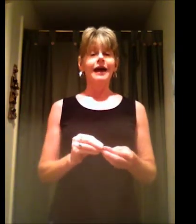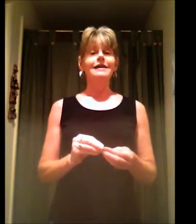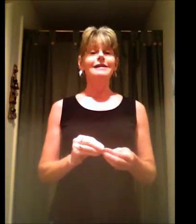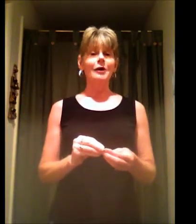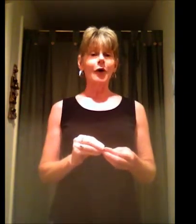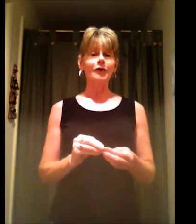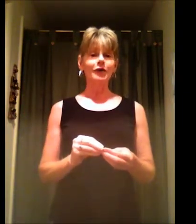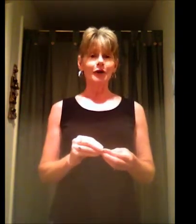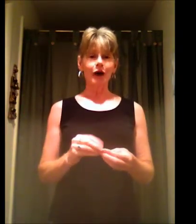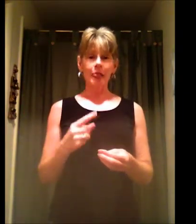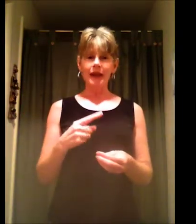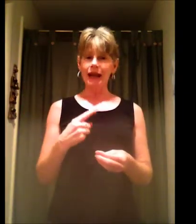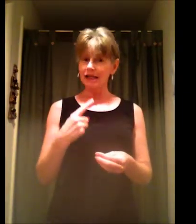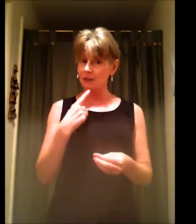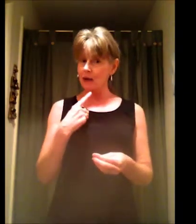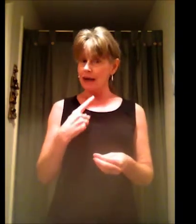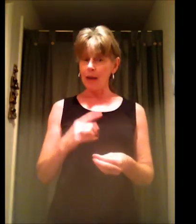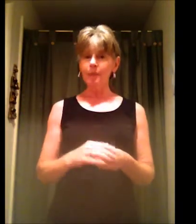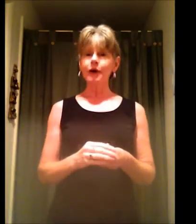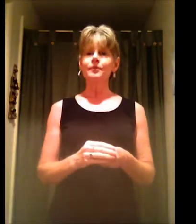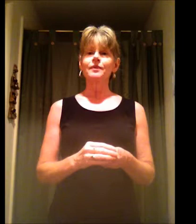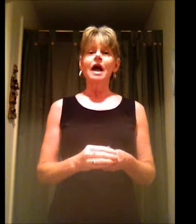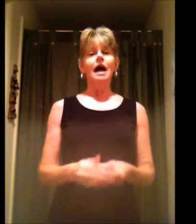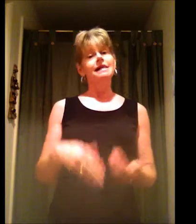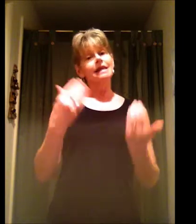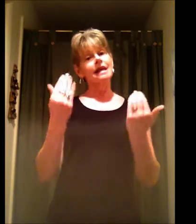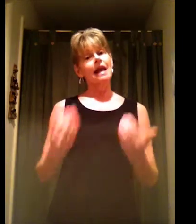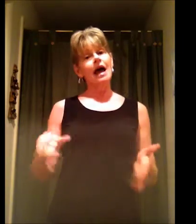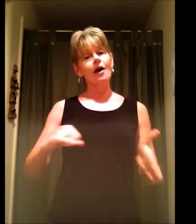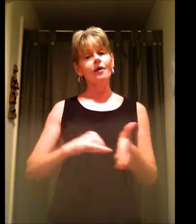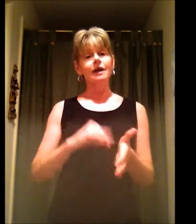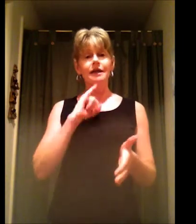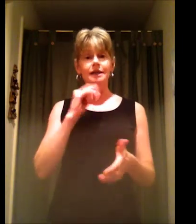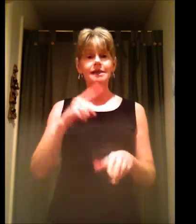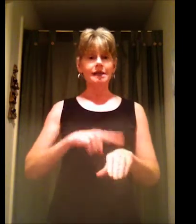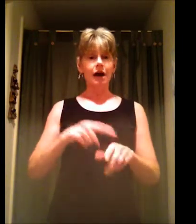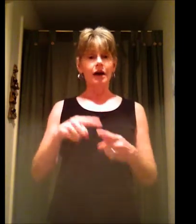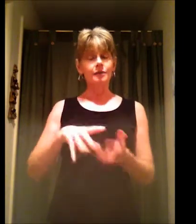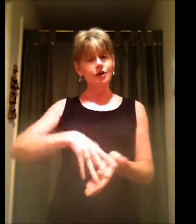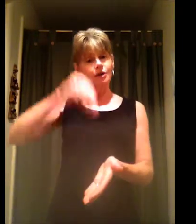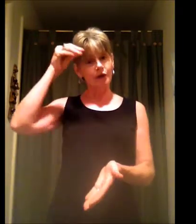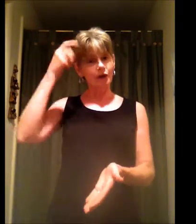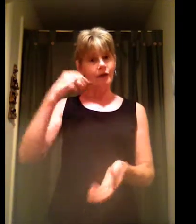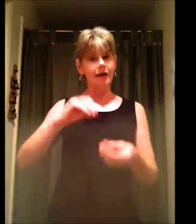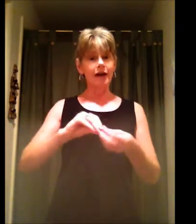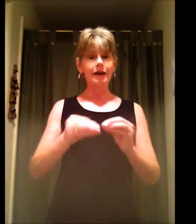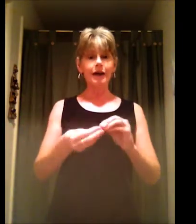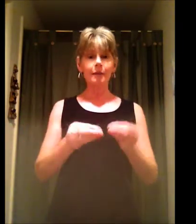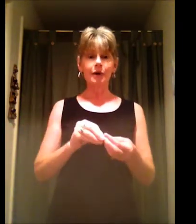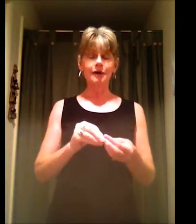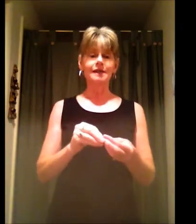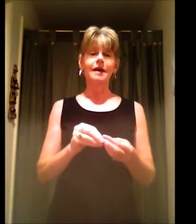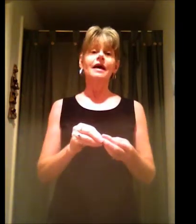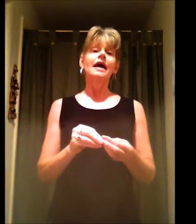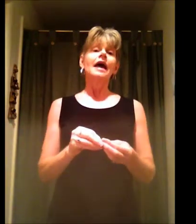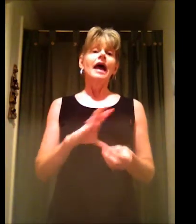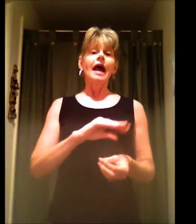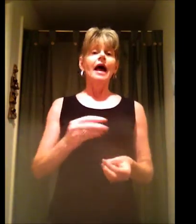Okay, so hopefully you got that last word, number. I said now it is time to learn the numbers. And